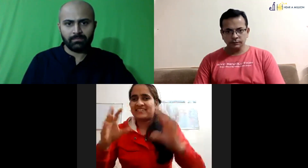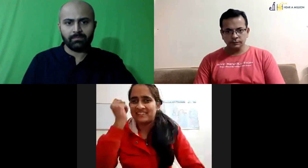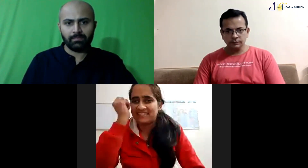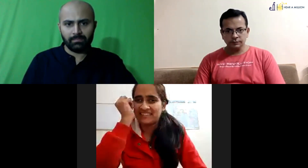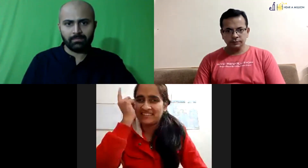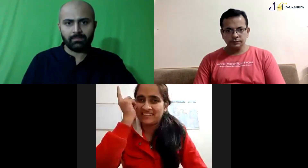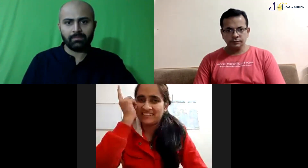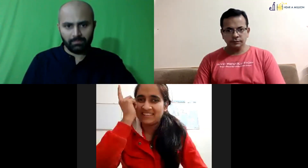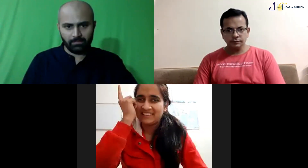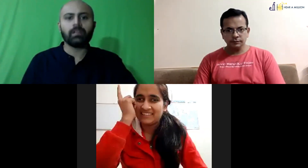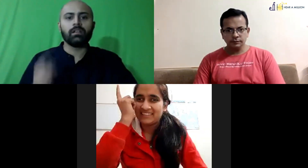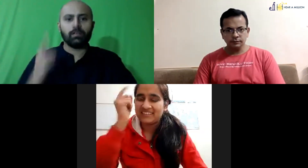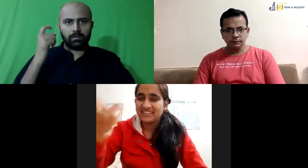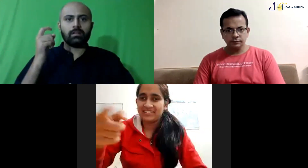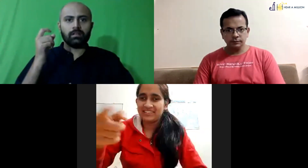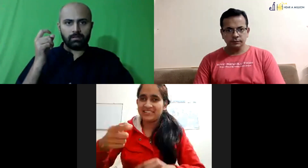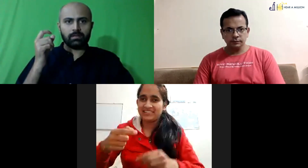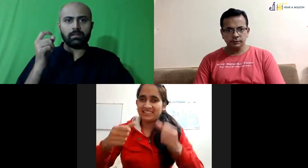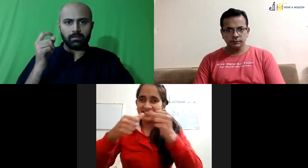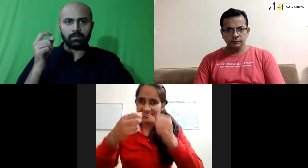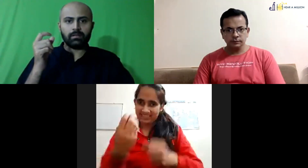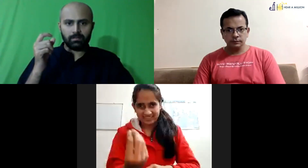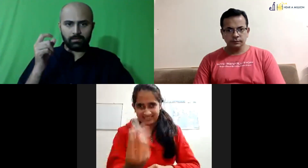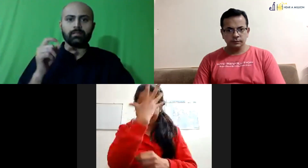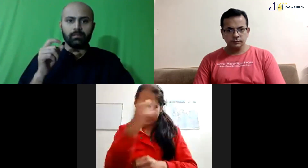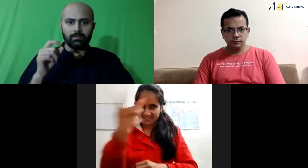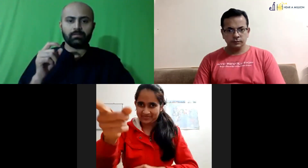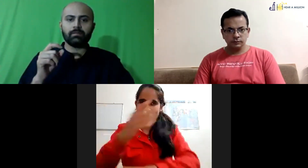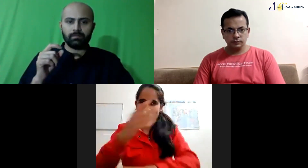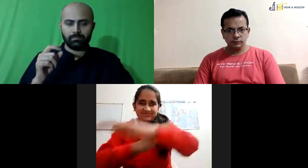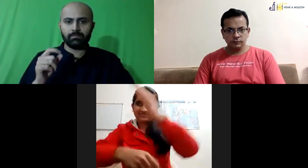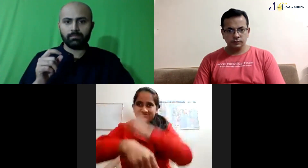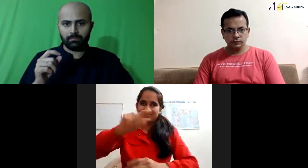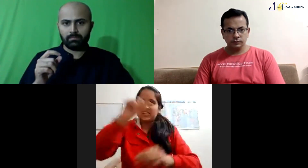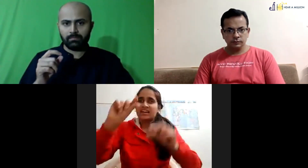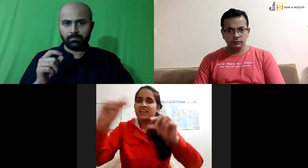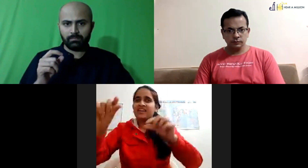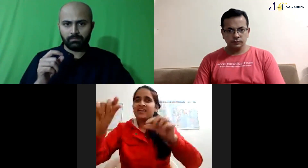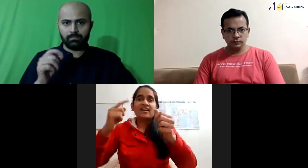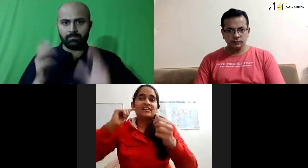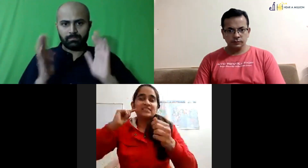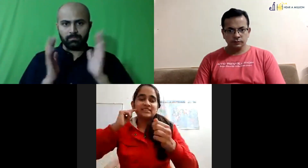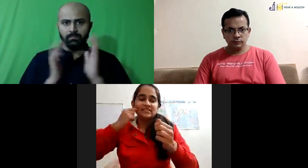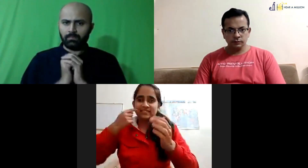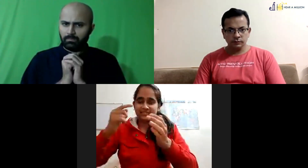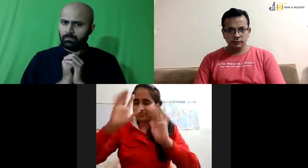in the WhatsApp group, maybe there would be more name. If we can mention the name along with the number.